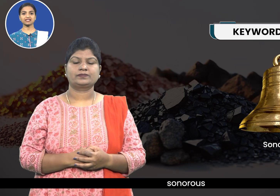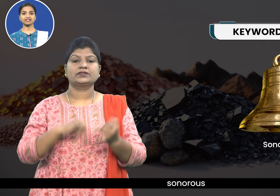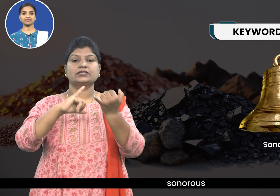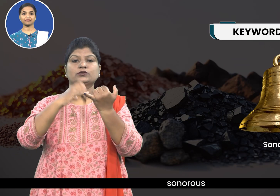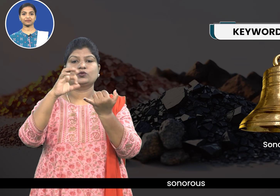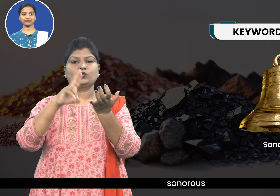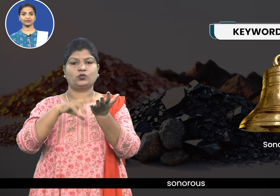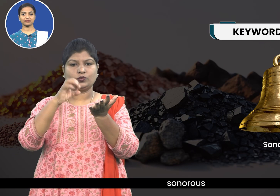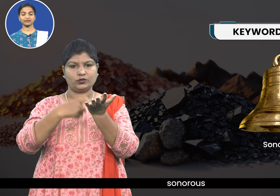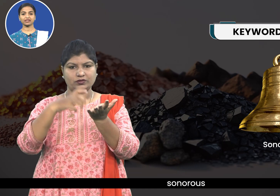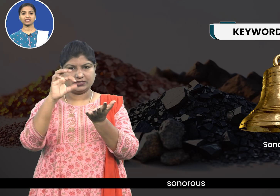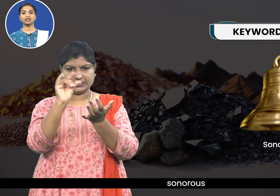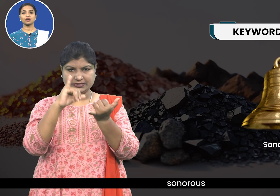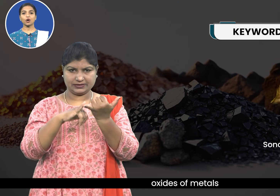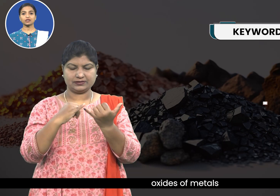sonorous,